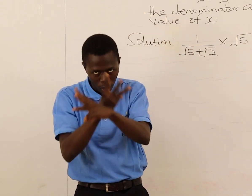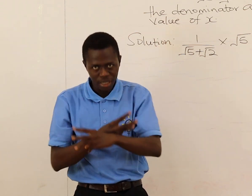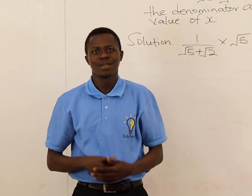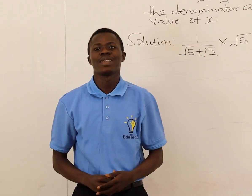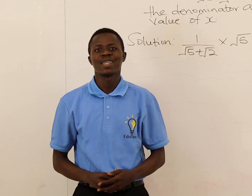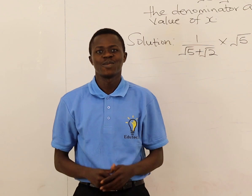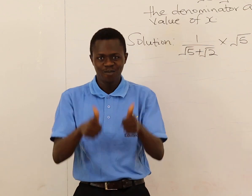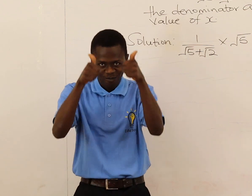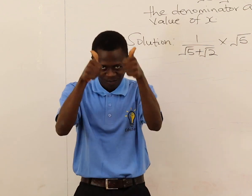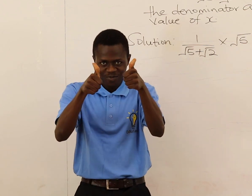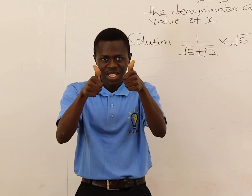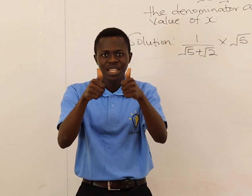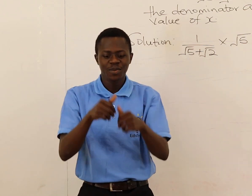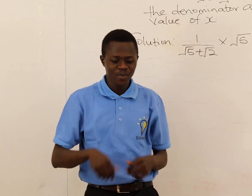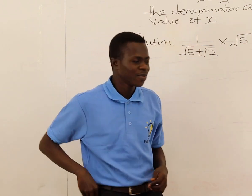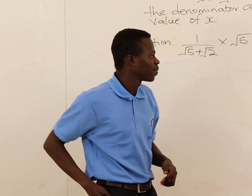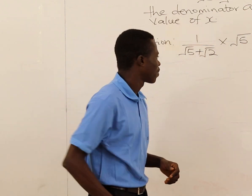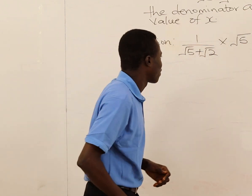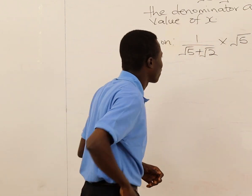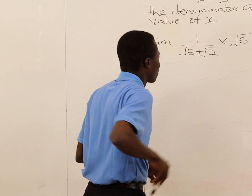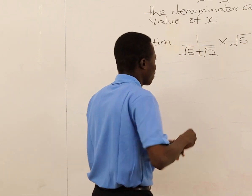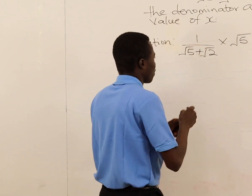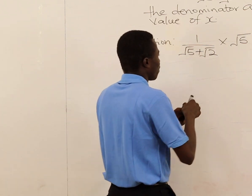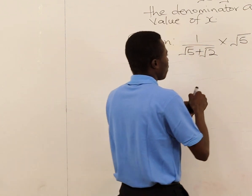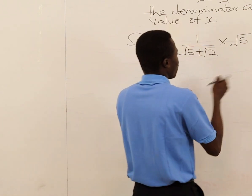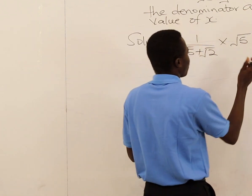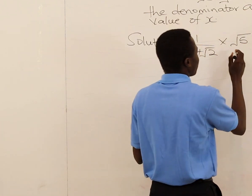the conjugate, the opposite, right? Okay.